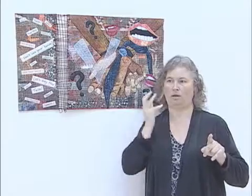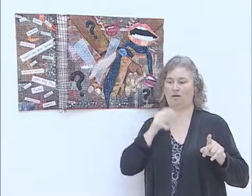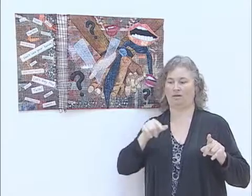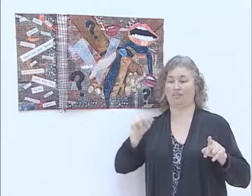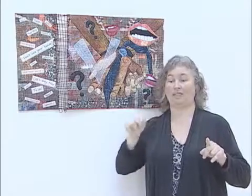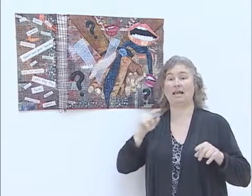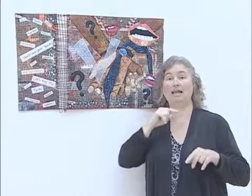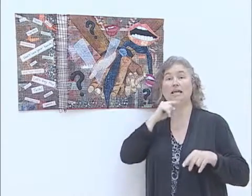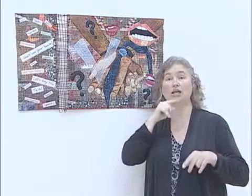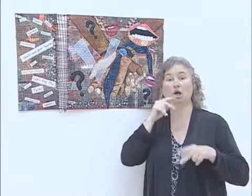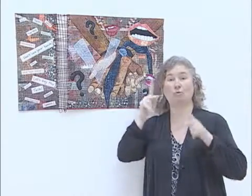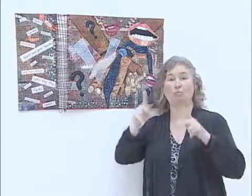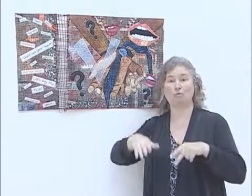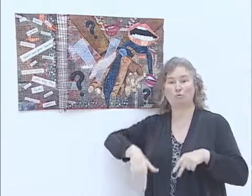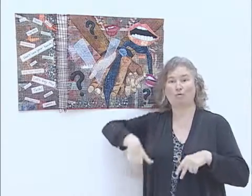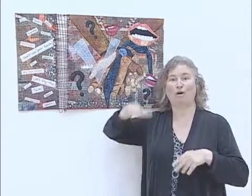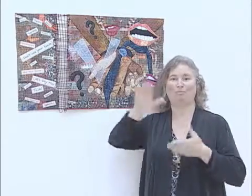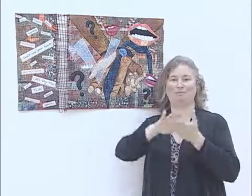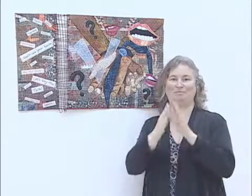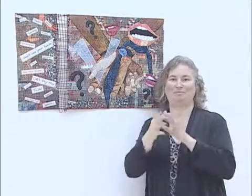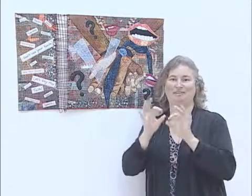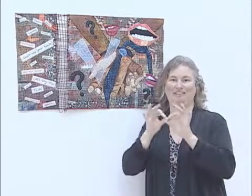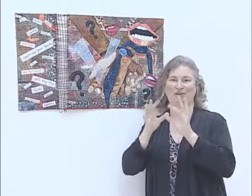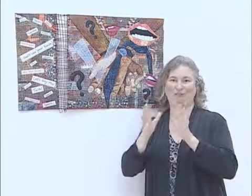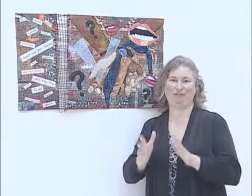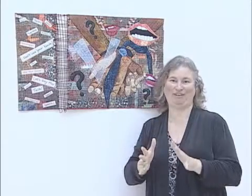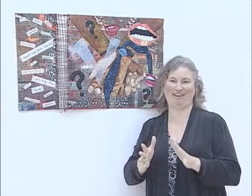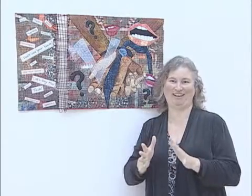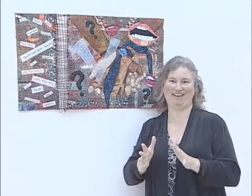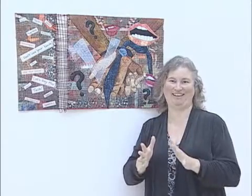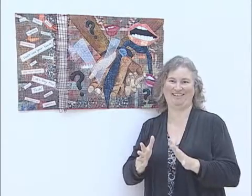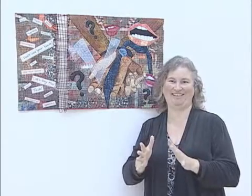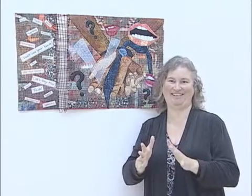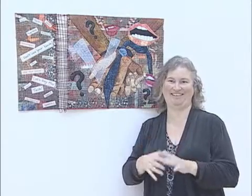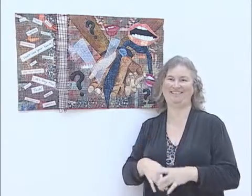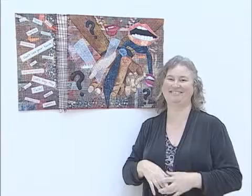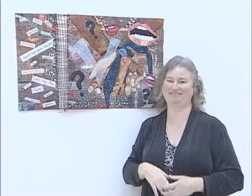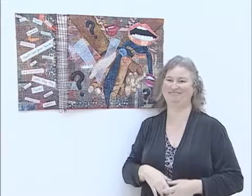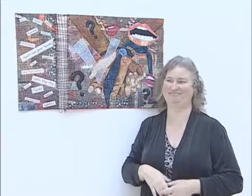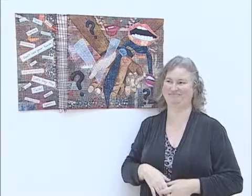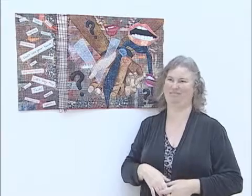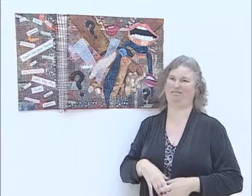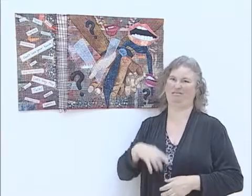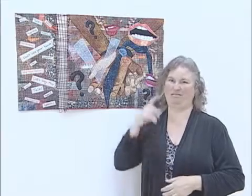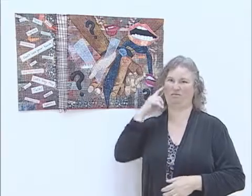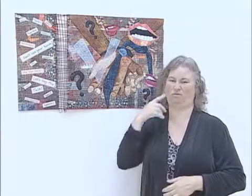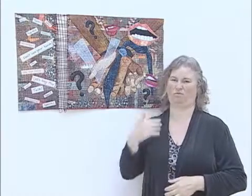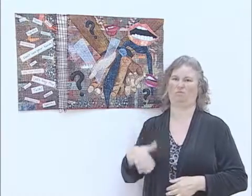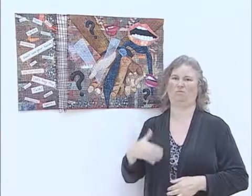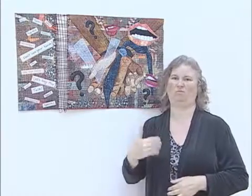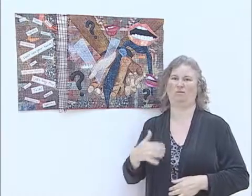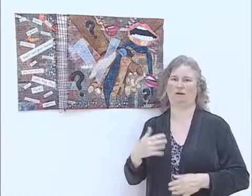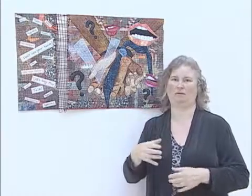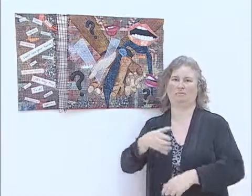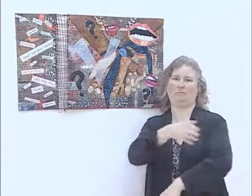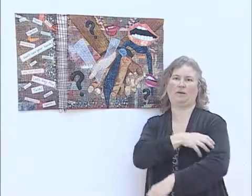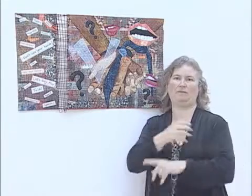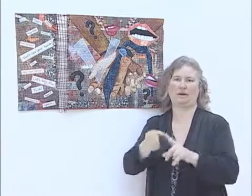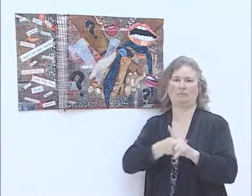It really hit me. Now, this person did grow up eventually to become an interpreter. It was so